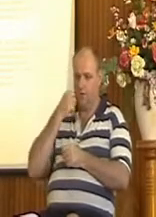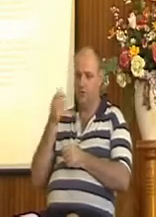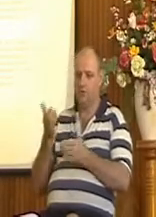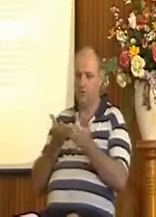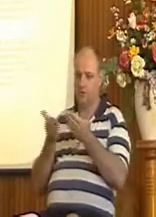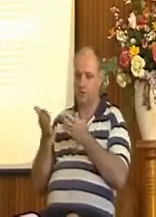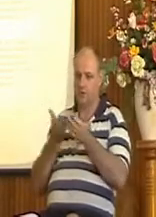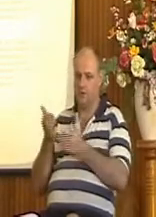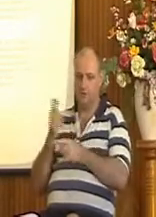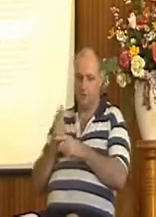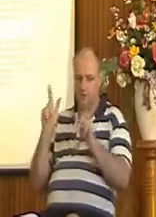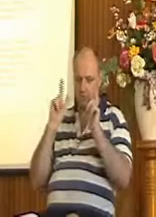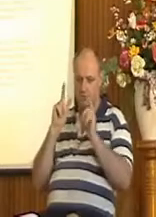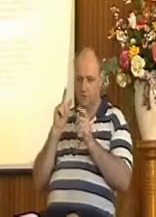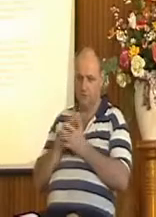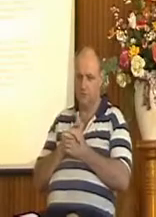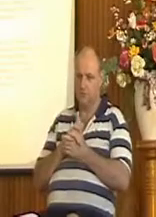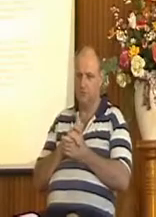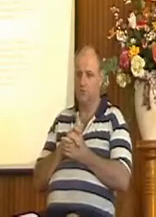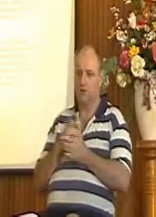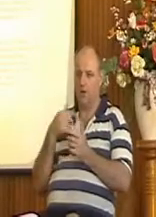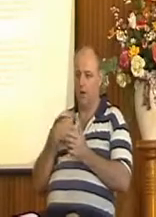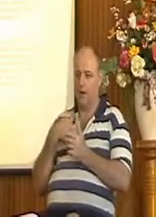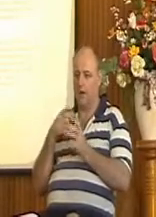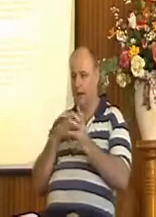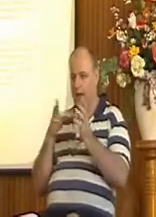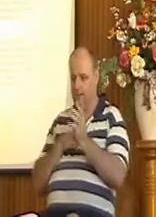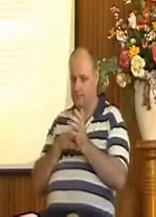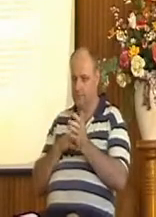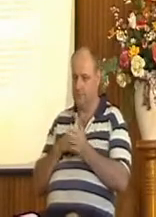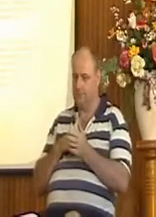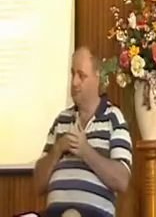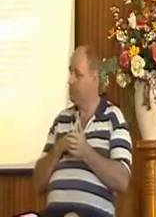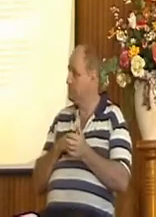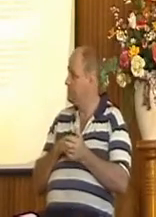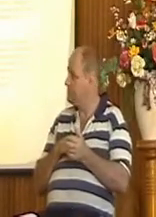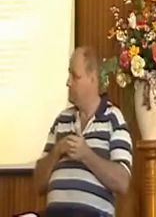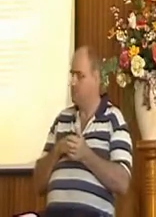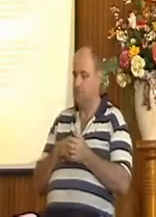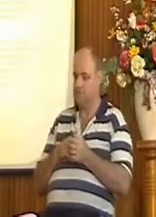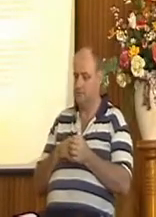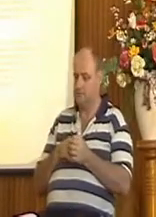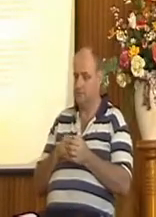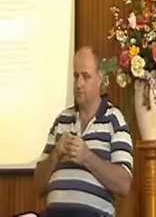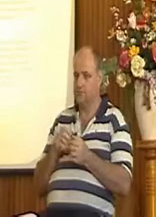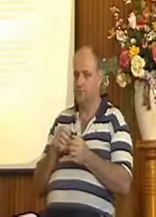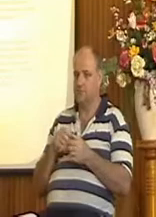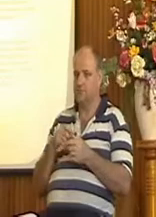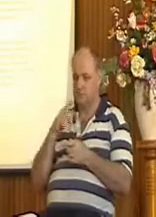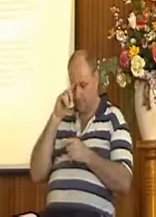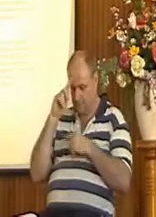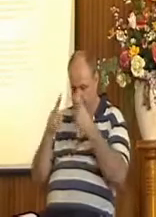the Lord. I am persuaded. I have been into the matter deeply. I have made my